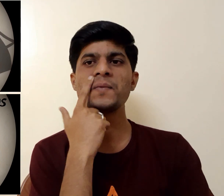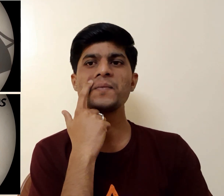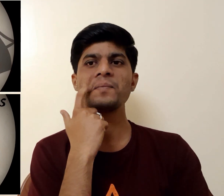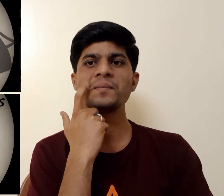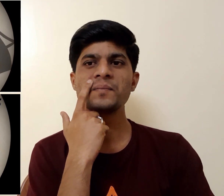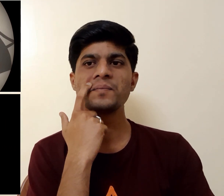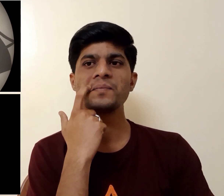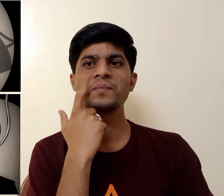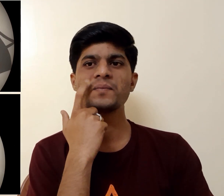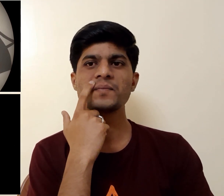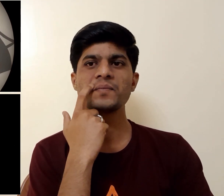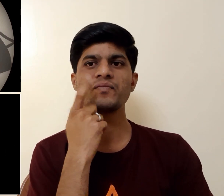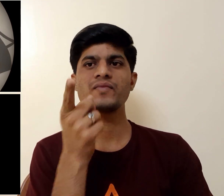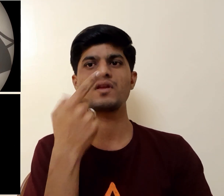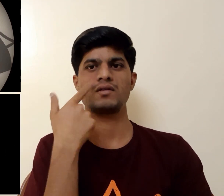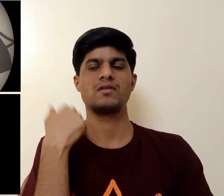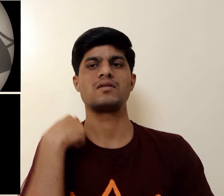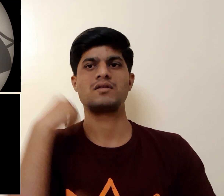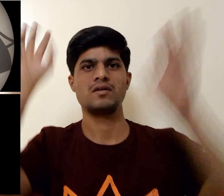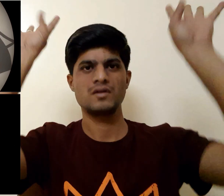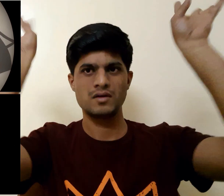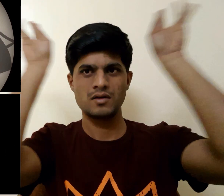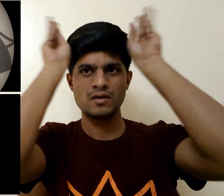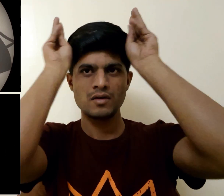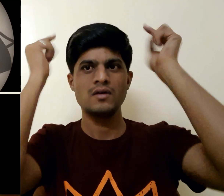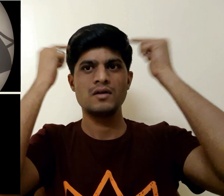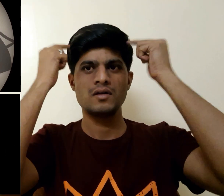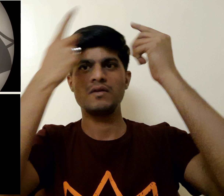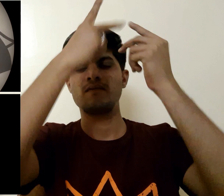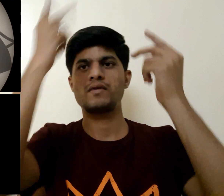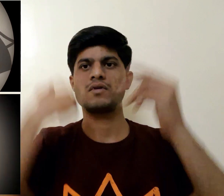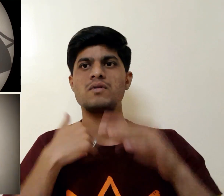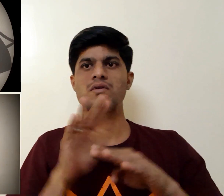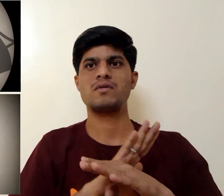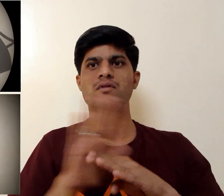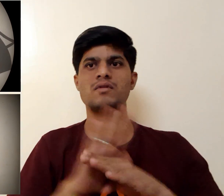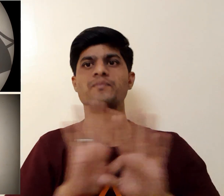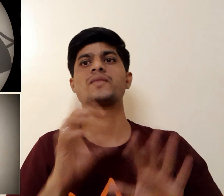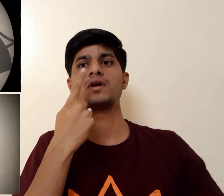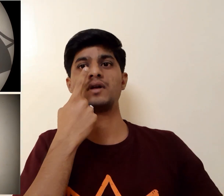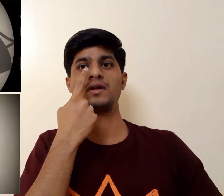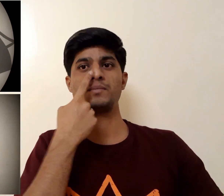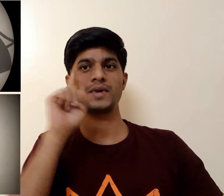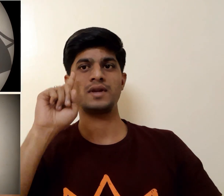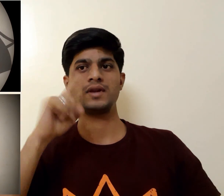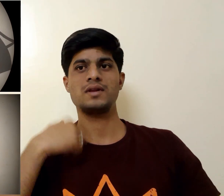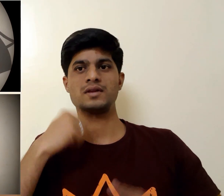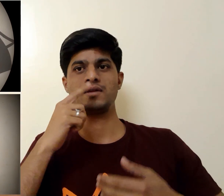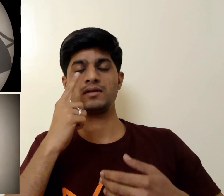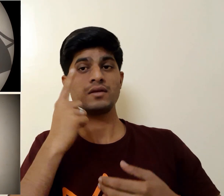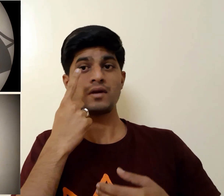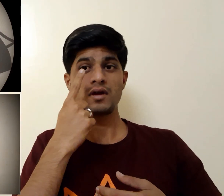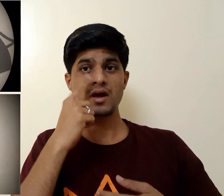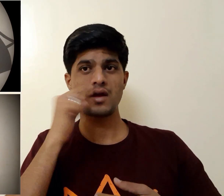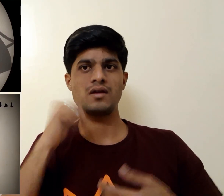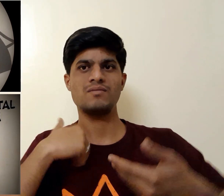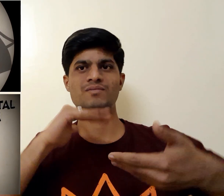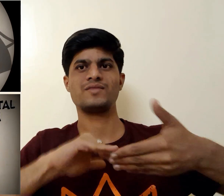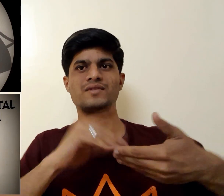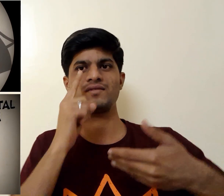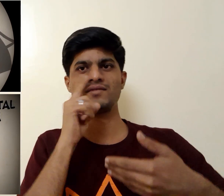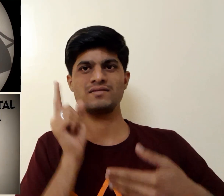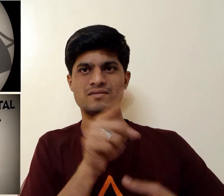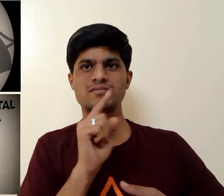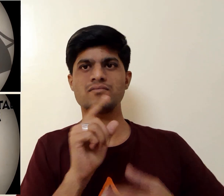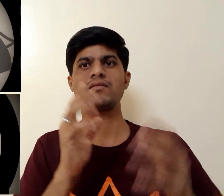again. This is our survival hardwiring. Addiction also affects this area, up here, in the